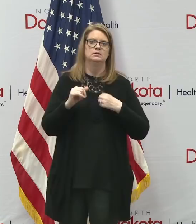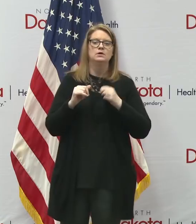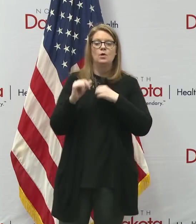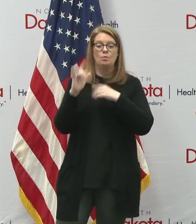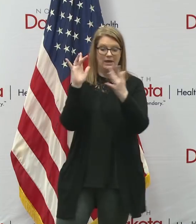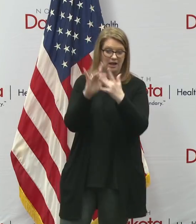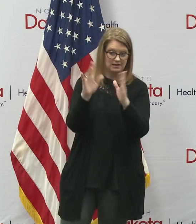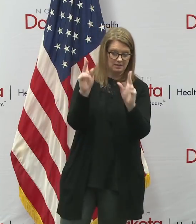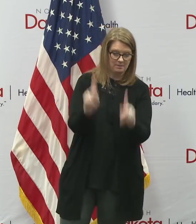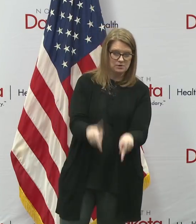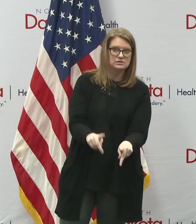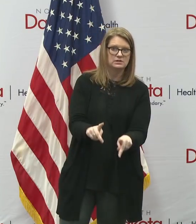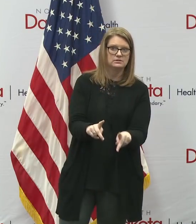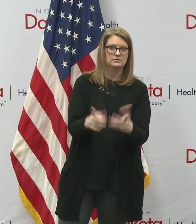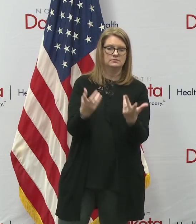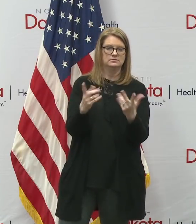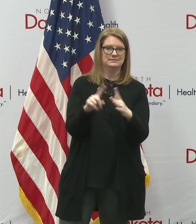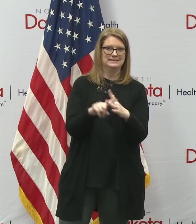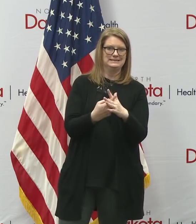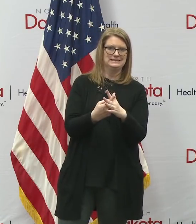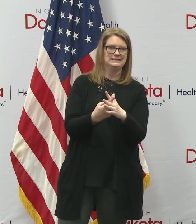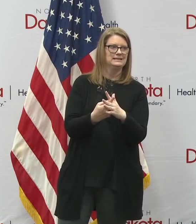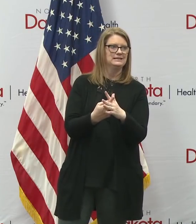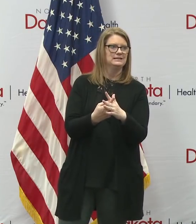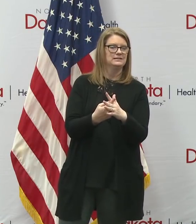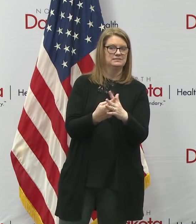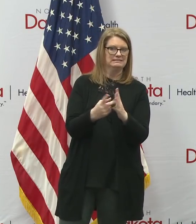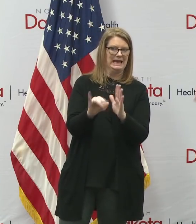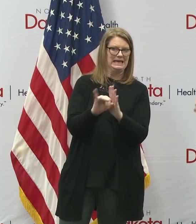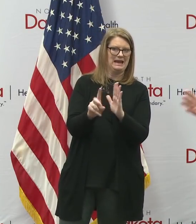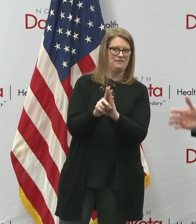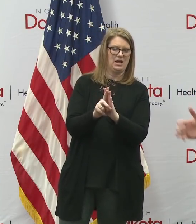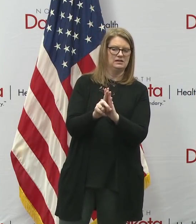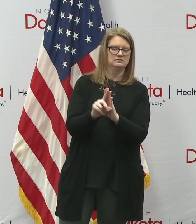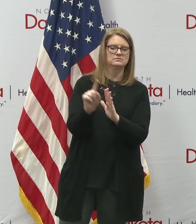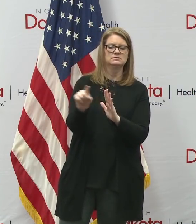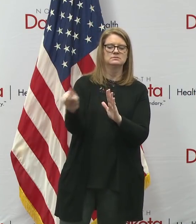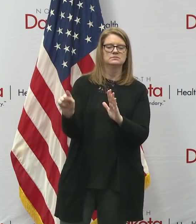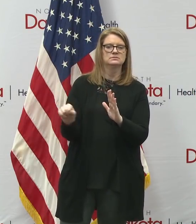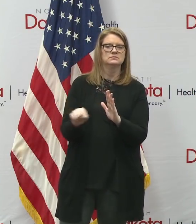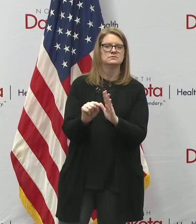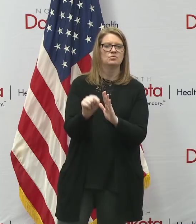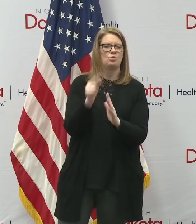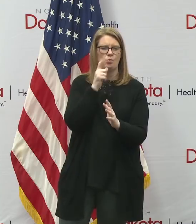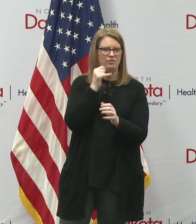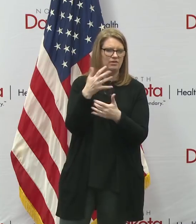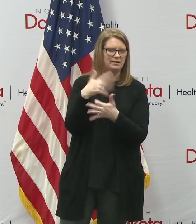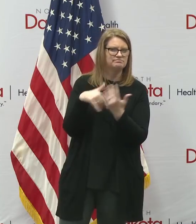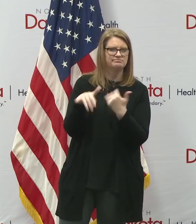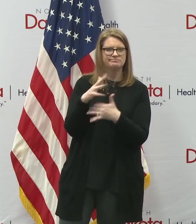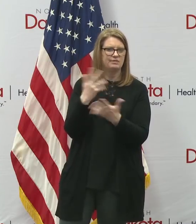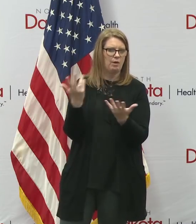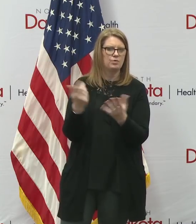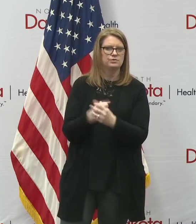the individual and we start identifying all the other people they've been in close contact with.